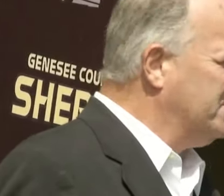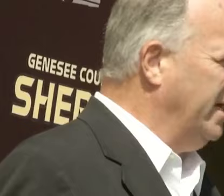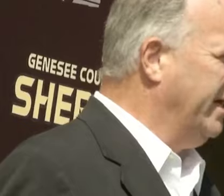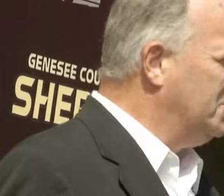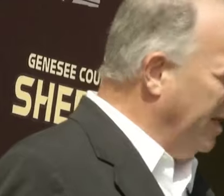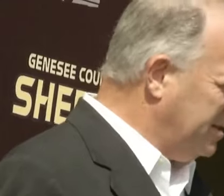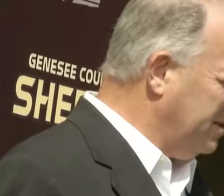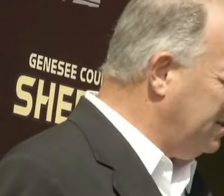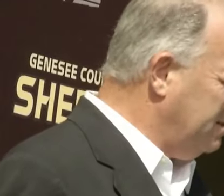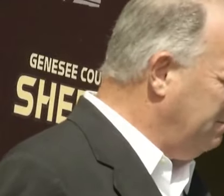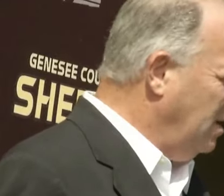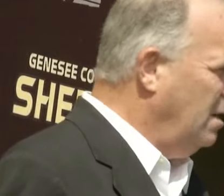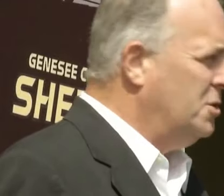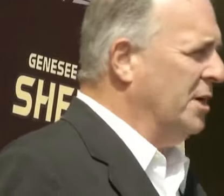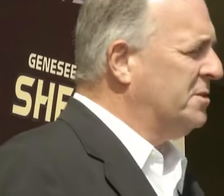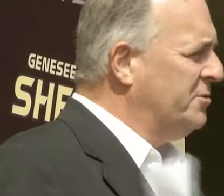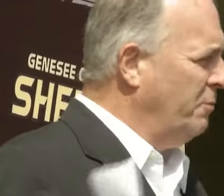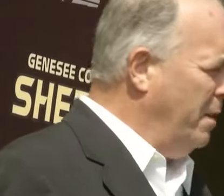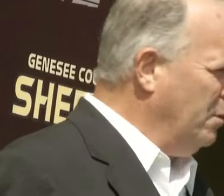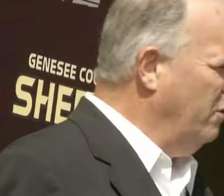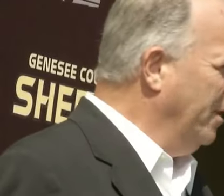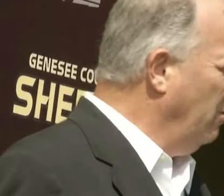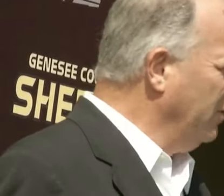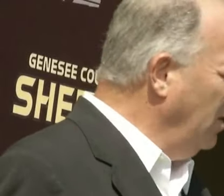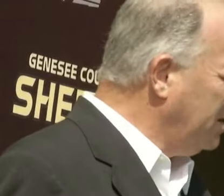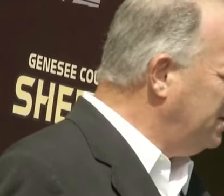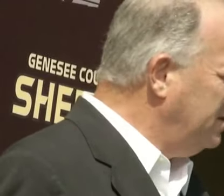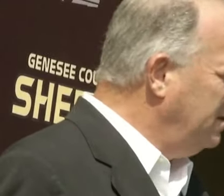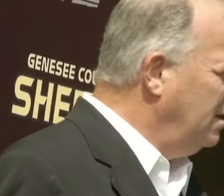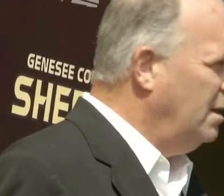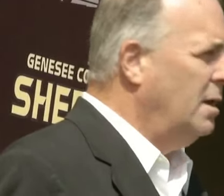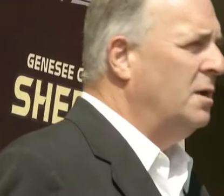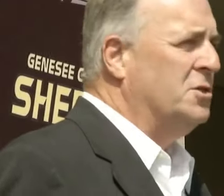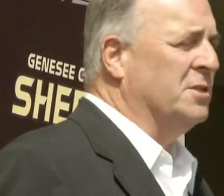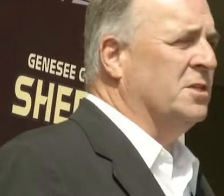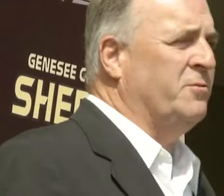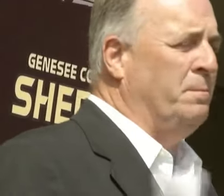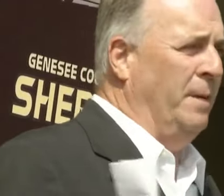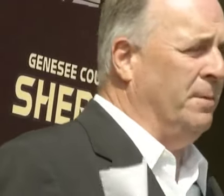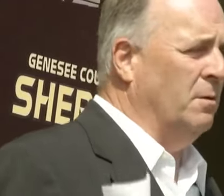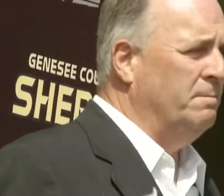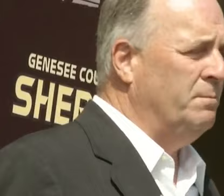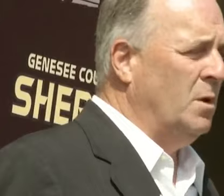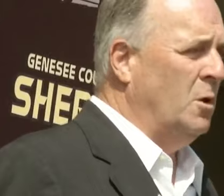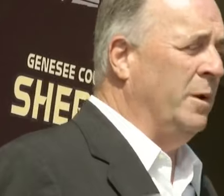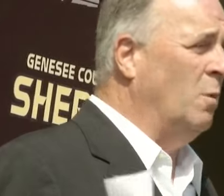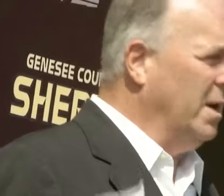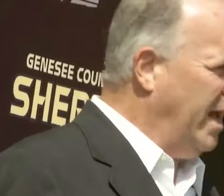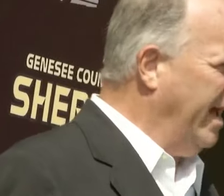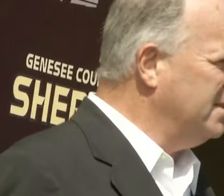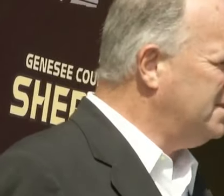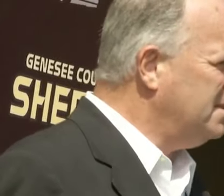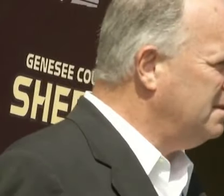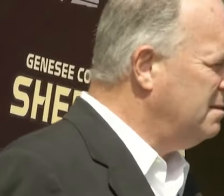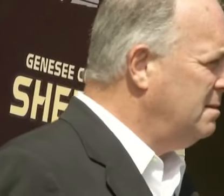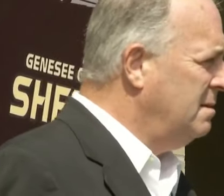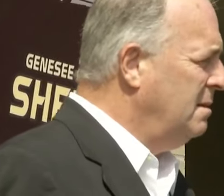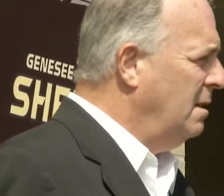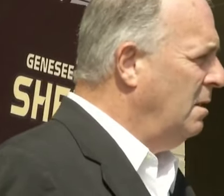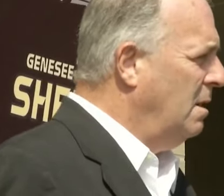long history of seeking justice. Justice for people who've been overlooked, justice for people who in one